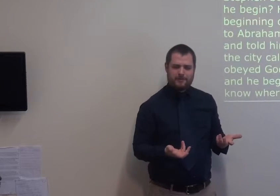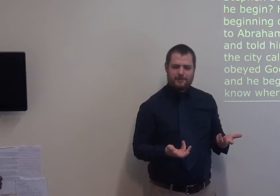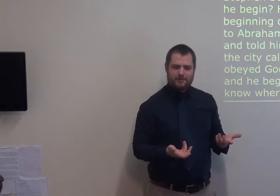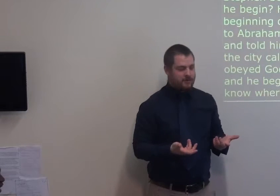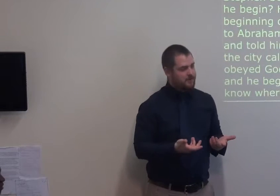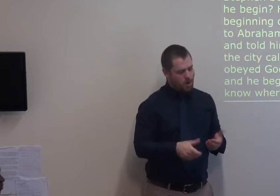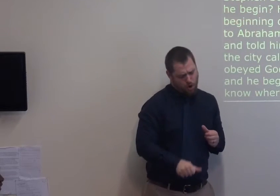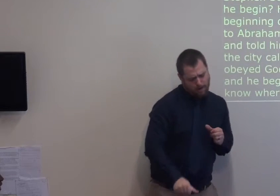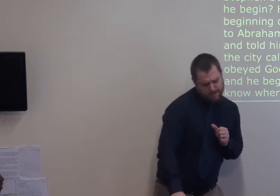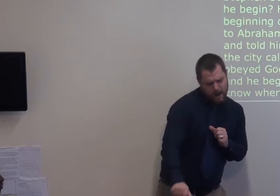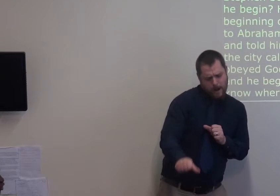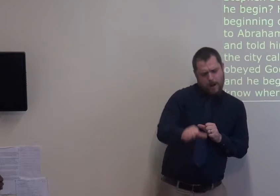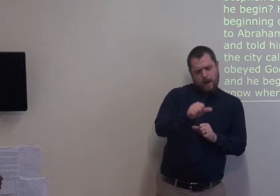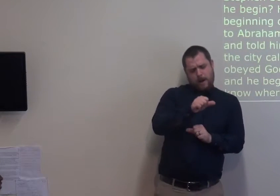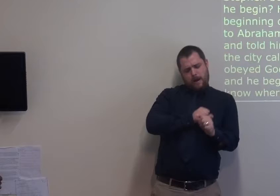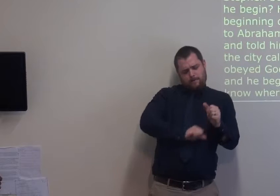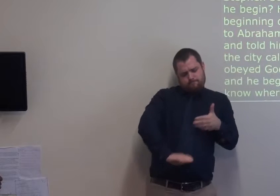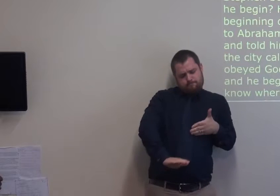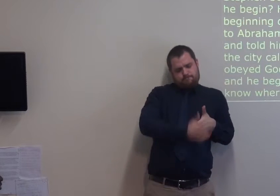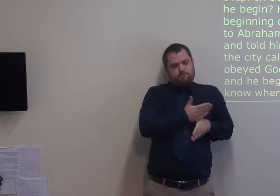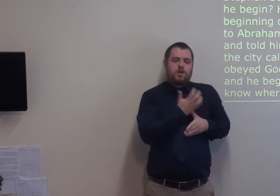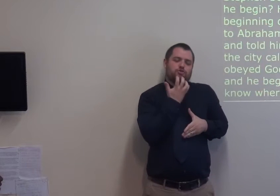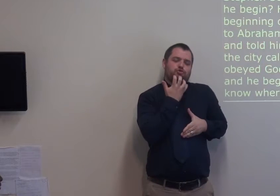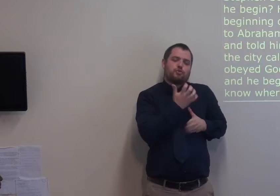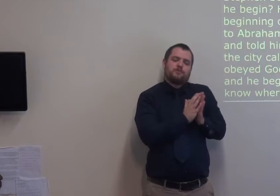He went back to the beginning of the Jewish religion, to Abraham.